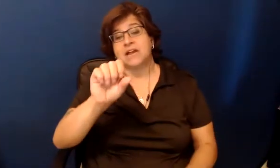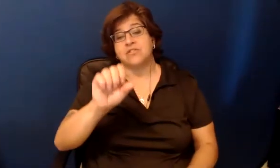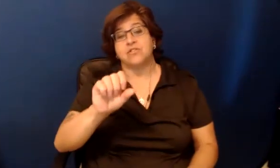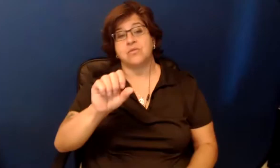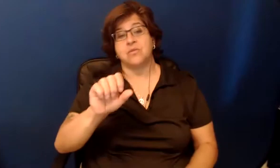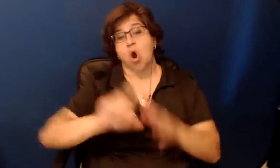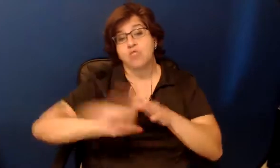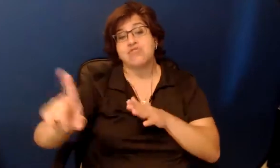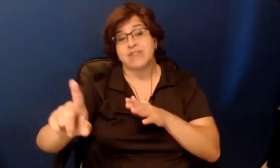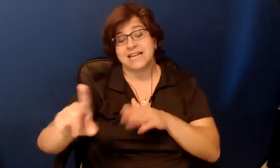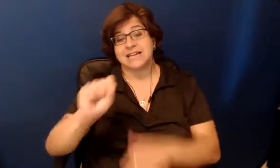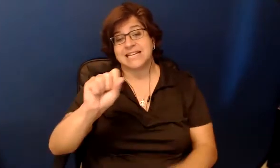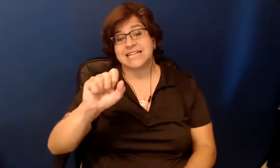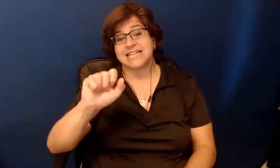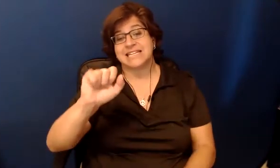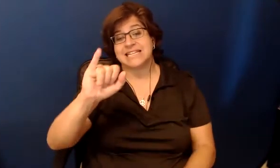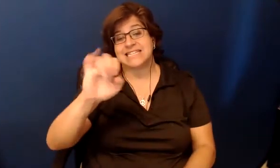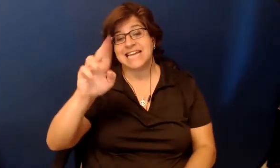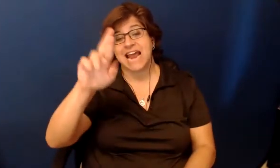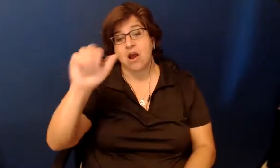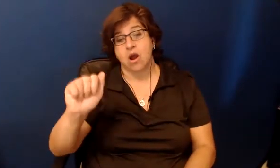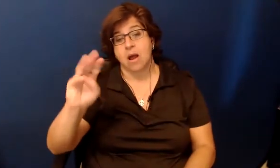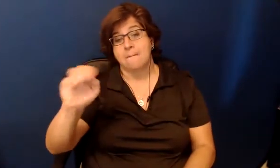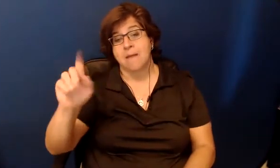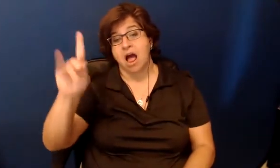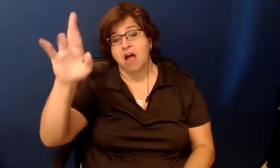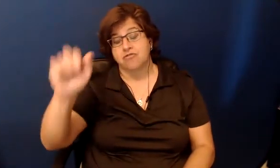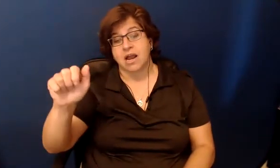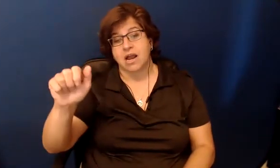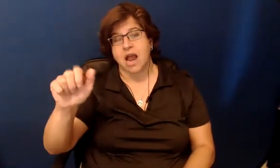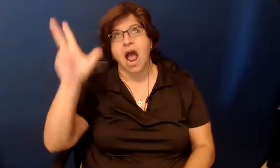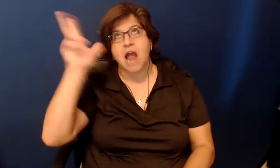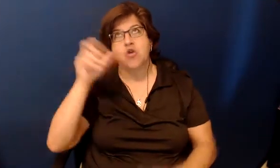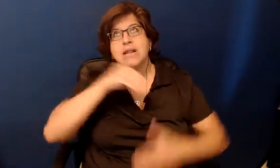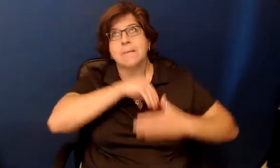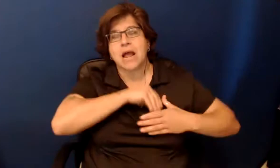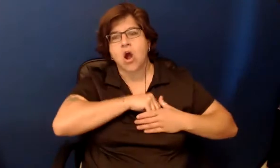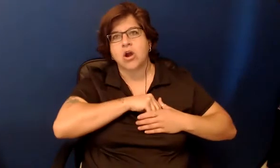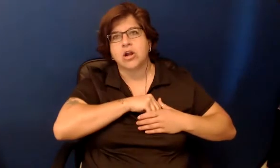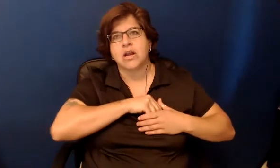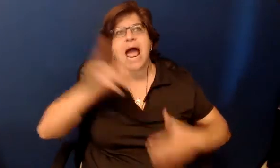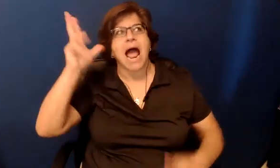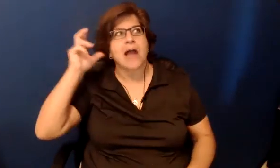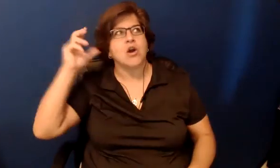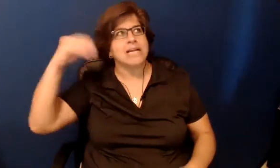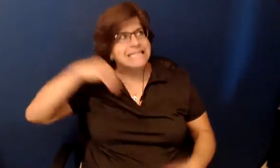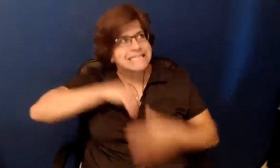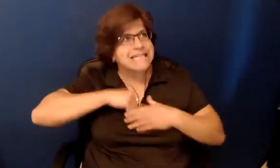Madre, I heard a voice say to me, "I'm in your heart, Luther. It's only there that I may be found," you